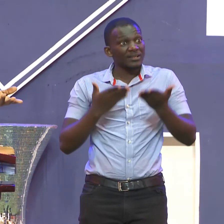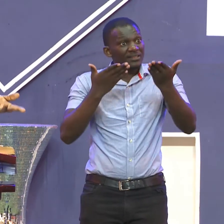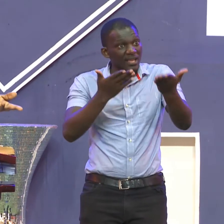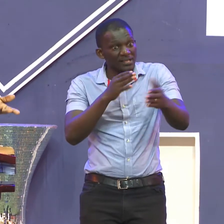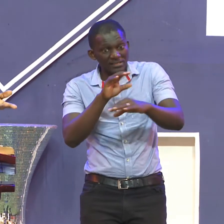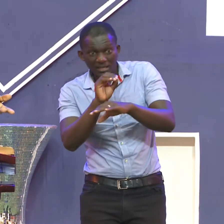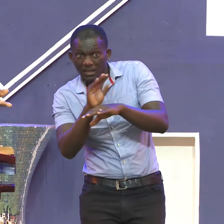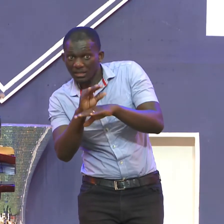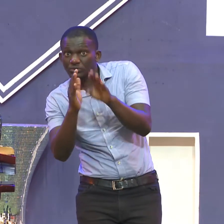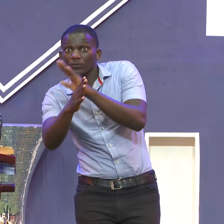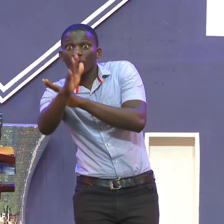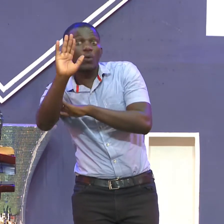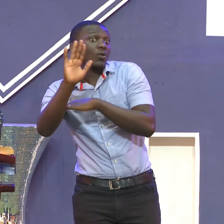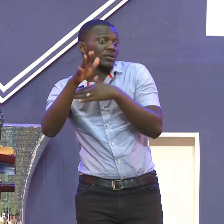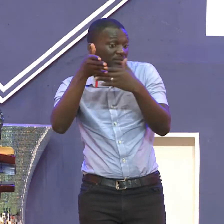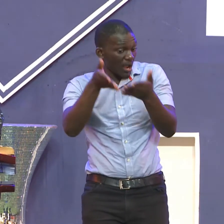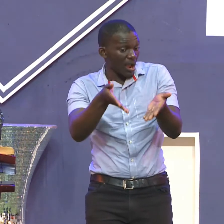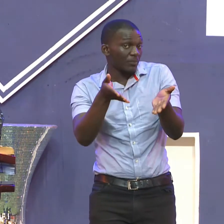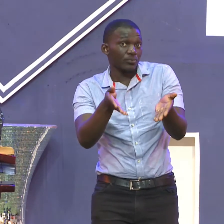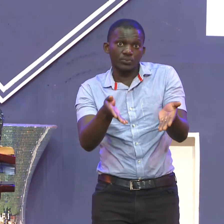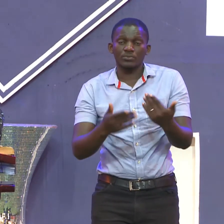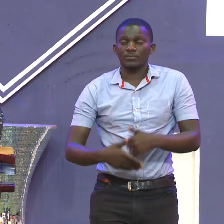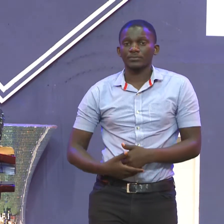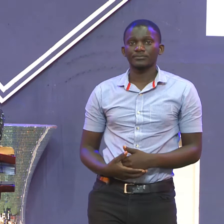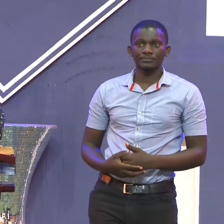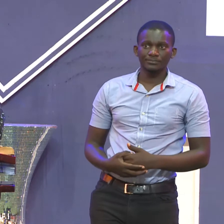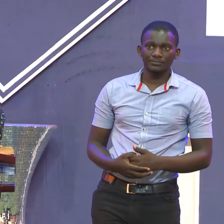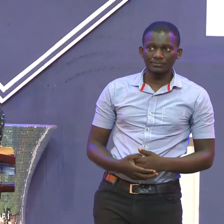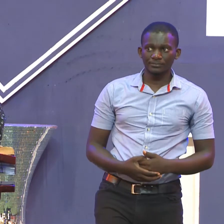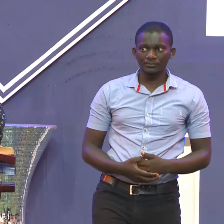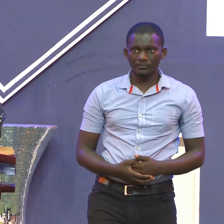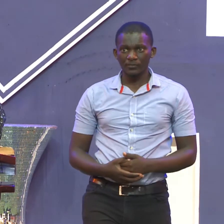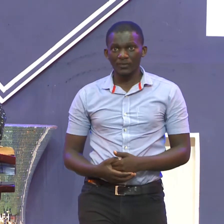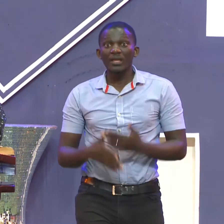Mukama, wabeerawo okuteesa kwa Mukama. There is always the counsel and the will of God.